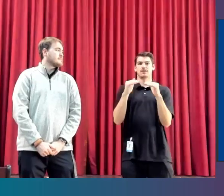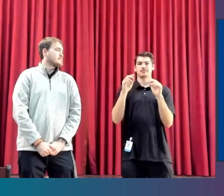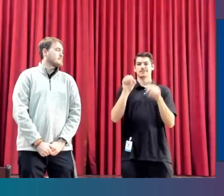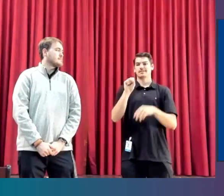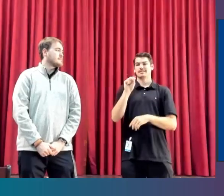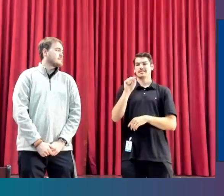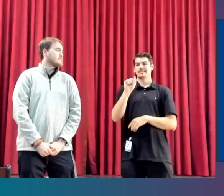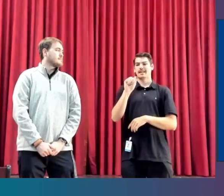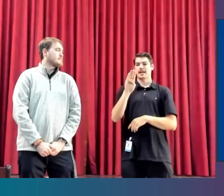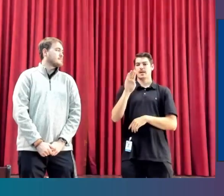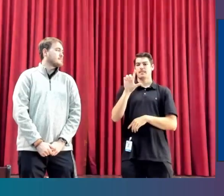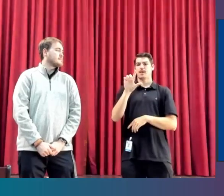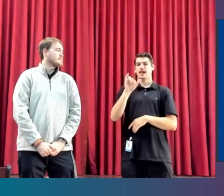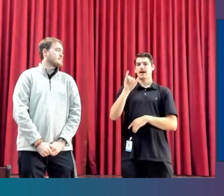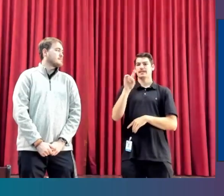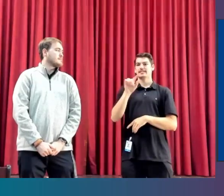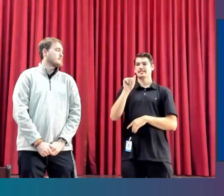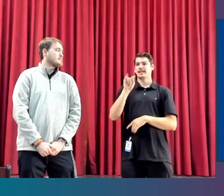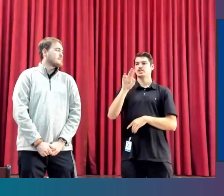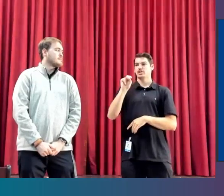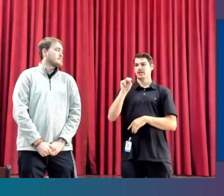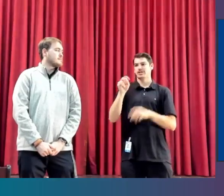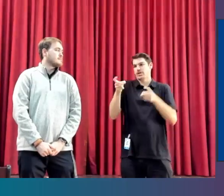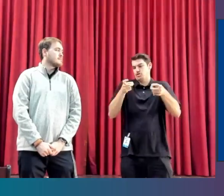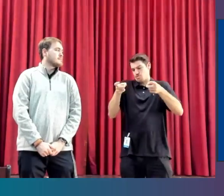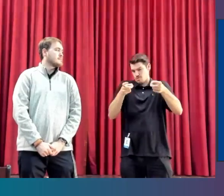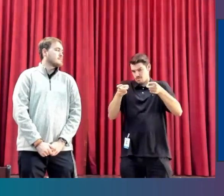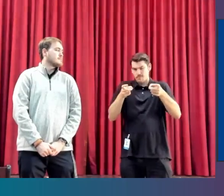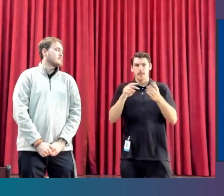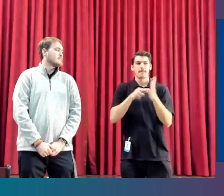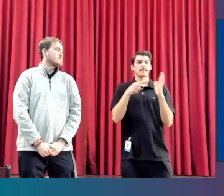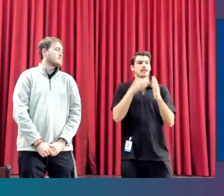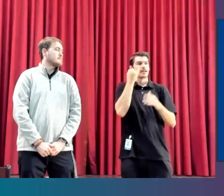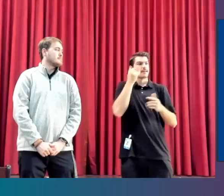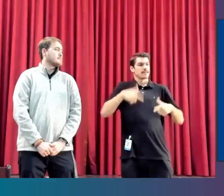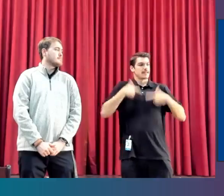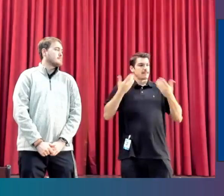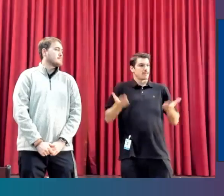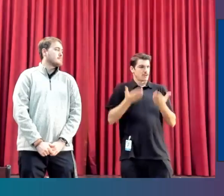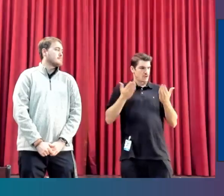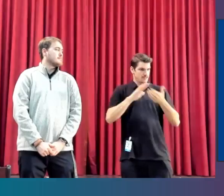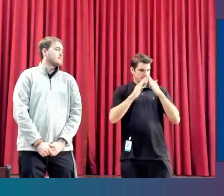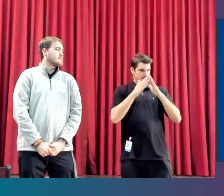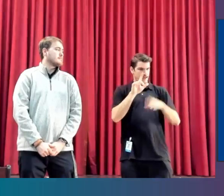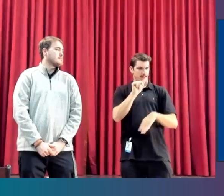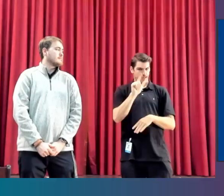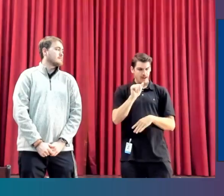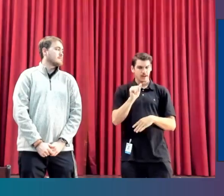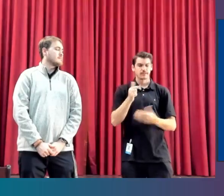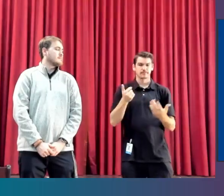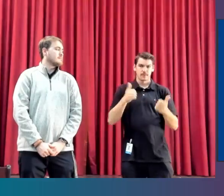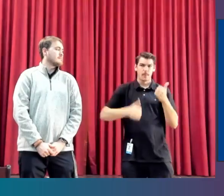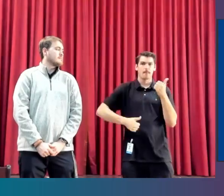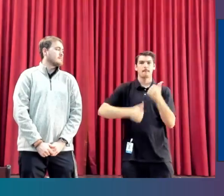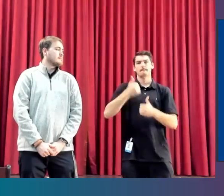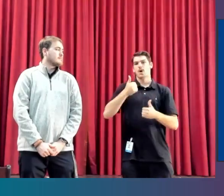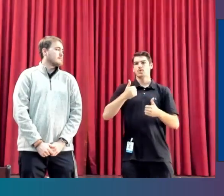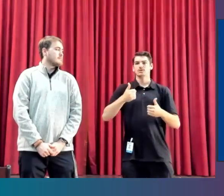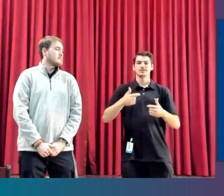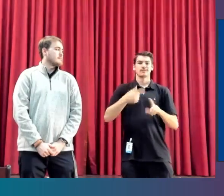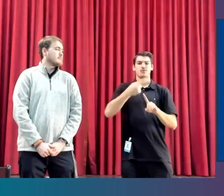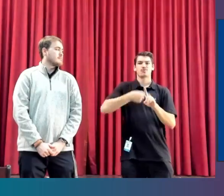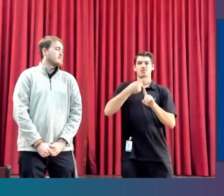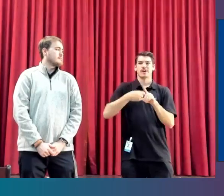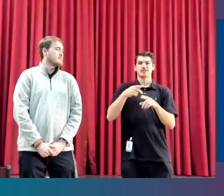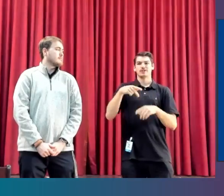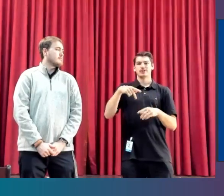control. What that means is that if you live in the city of LA and most of the rental properties in